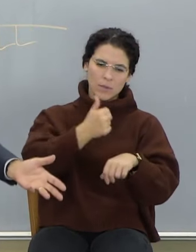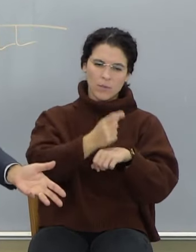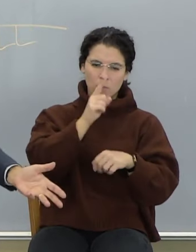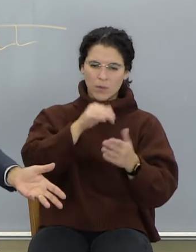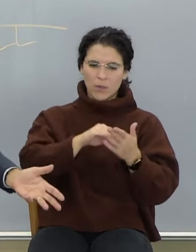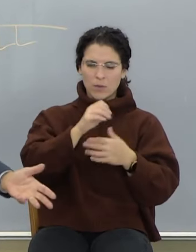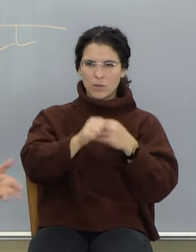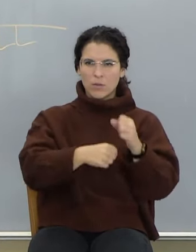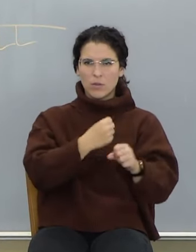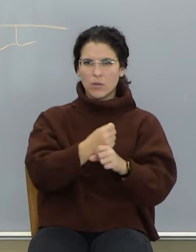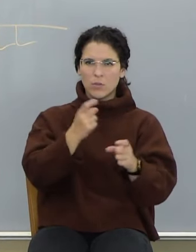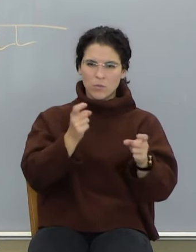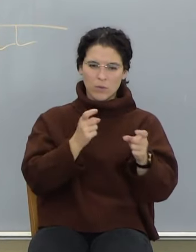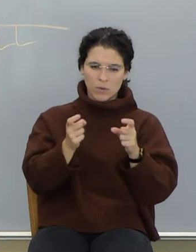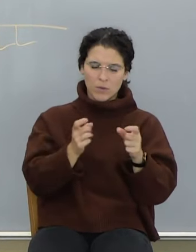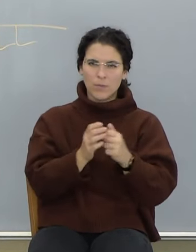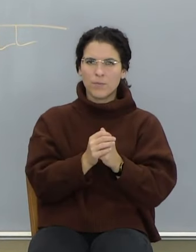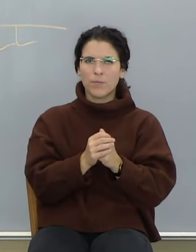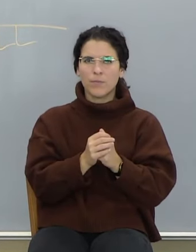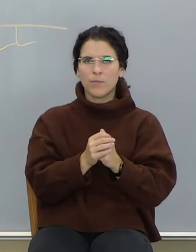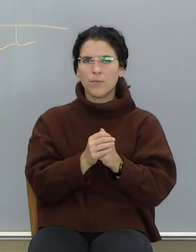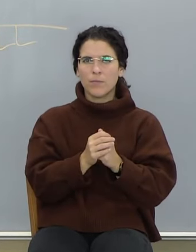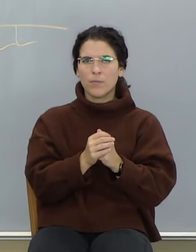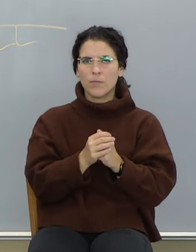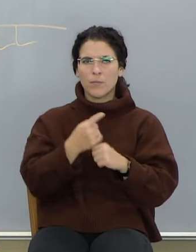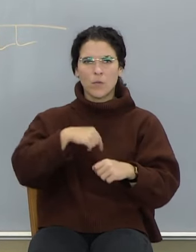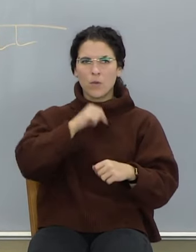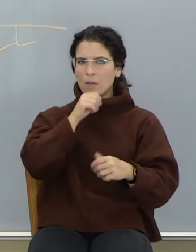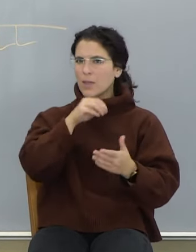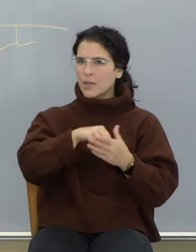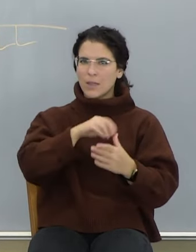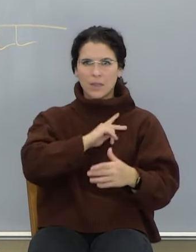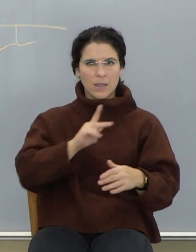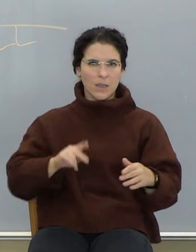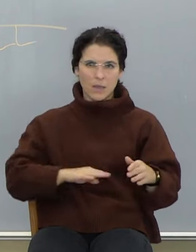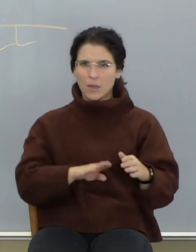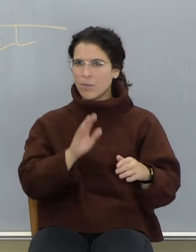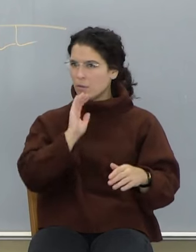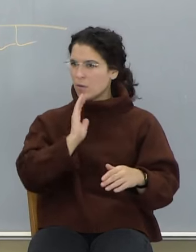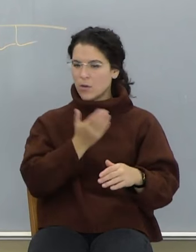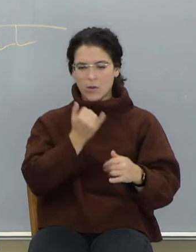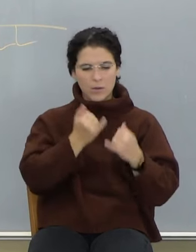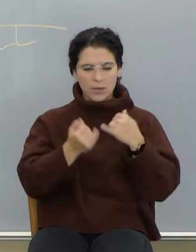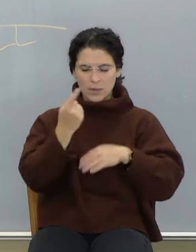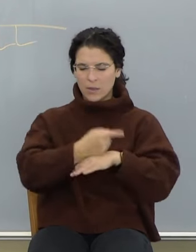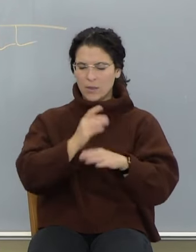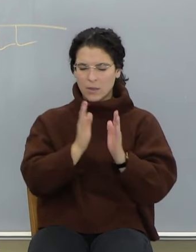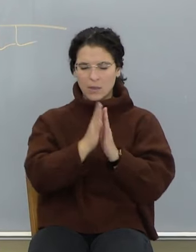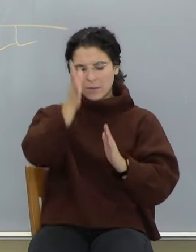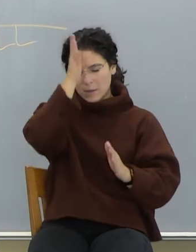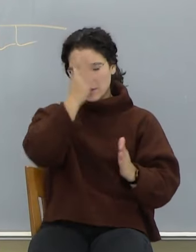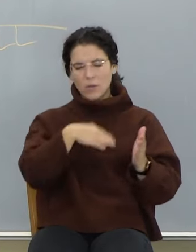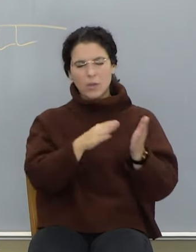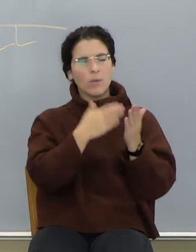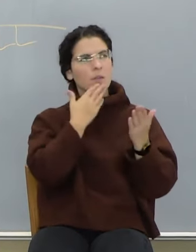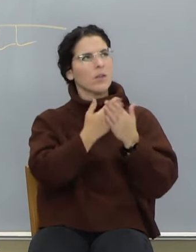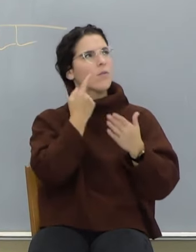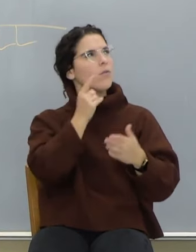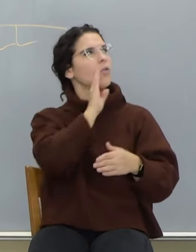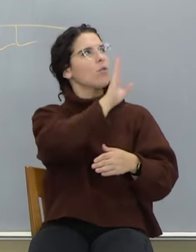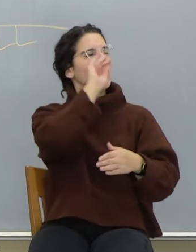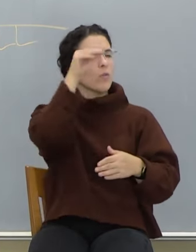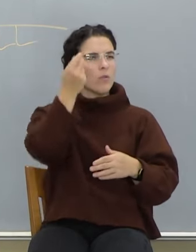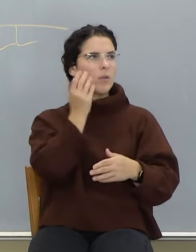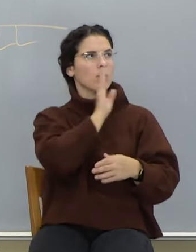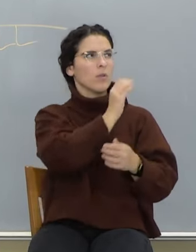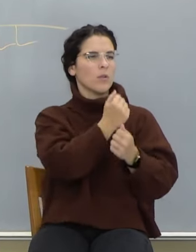that kingdom, which begins with 1,000 years, okay? We're not in it. Those are not our last days. Father, again, we thank you for your grace. We thank you for your love. We thank